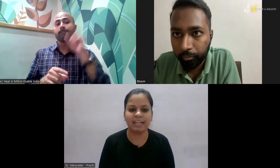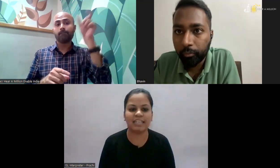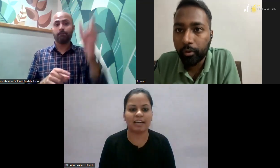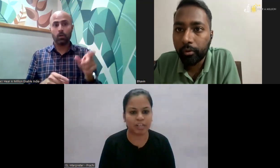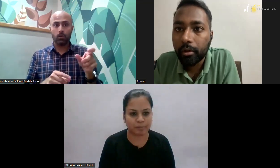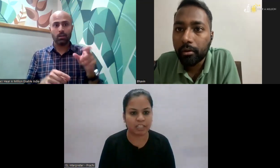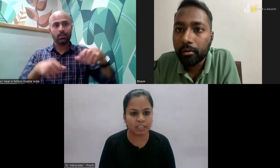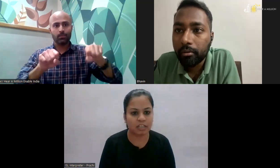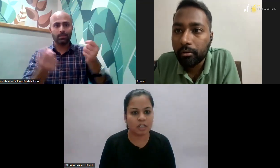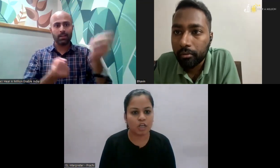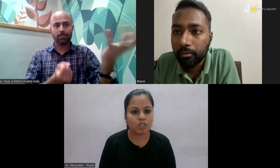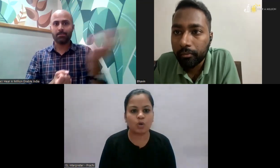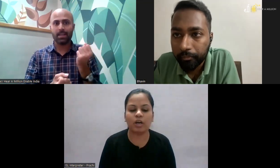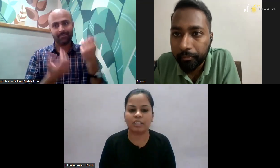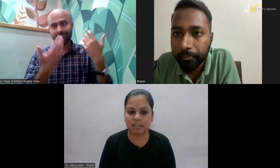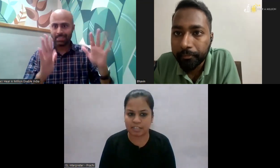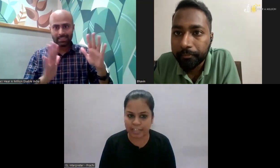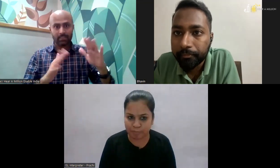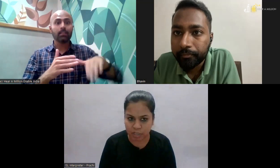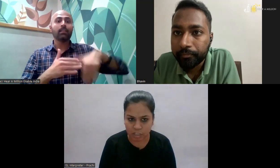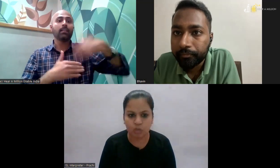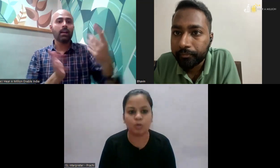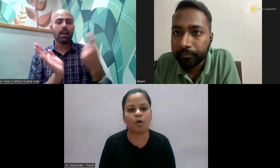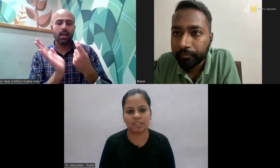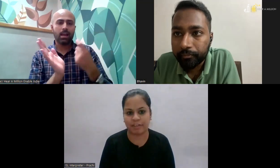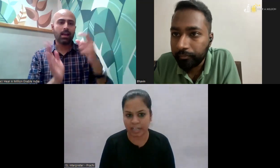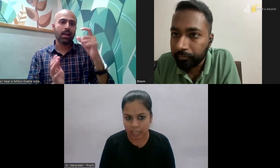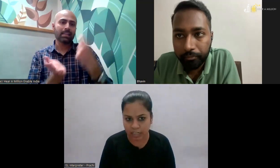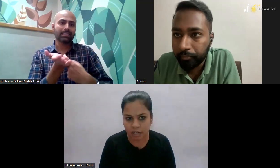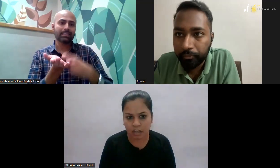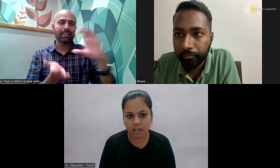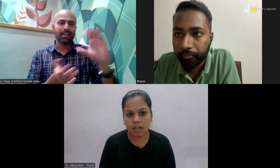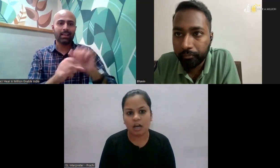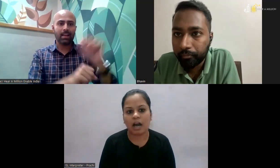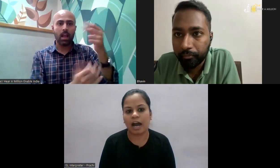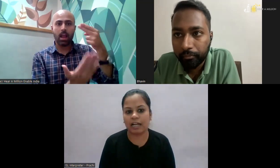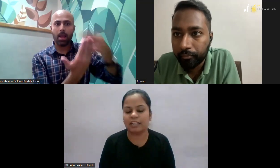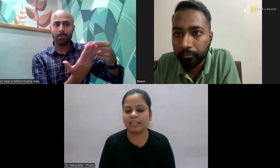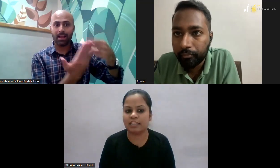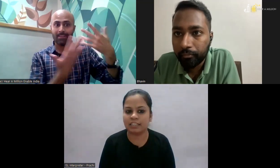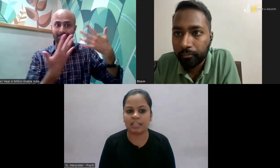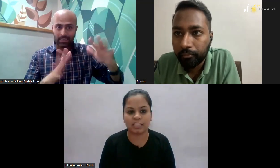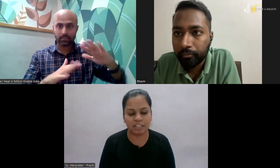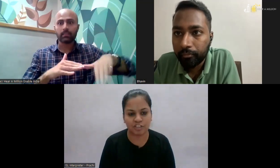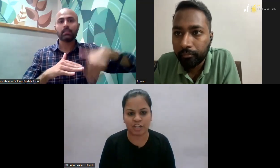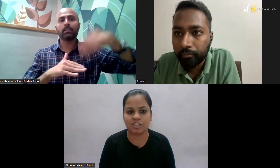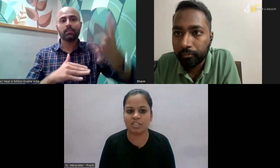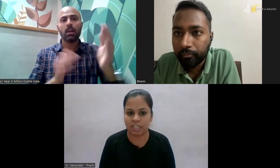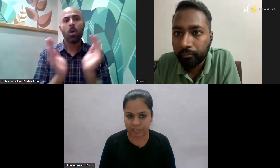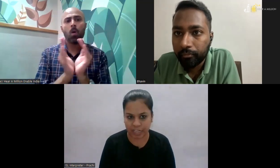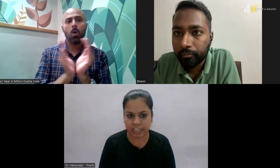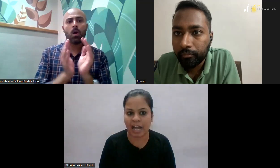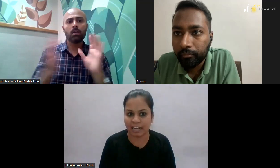All right, I will repeat it. So there is a deaf person who bought a vehicle and he did the